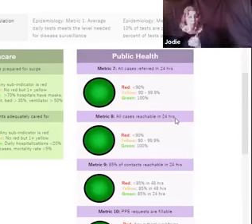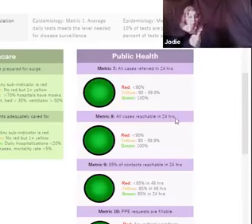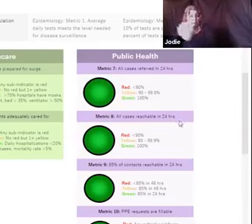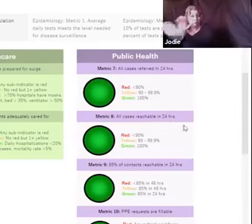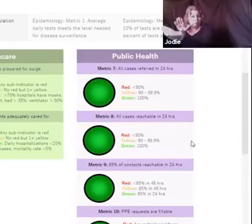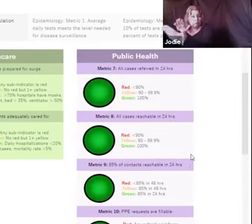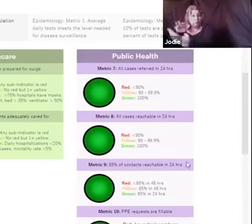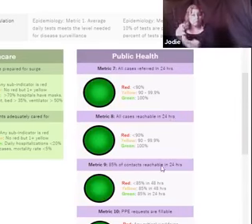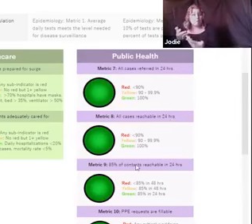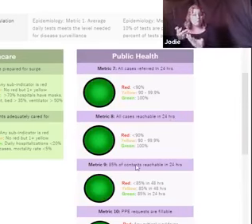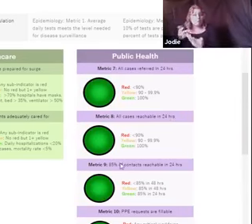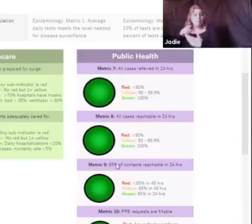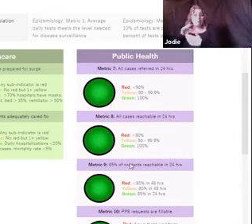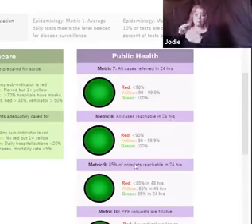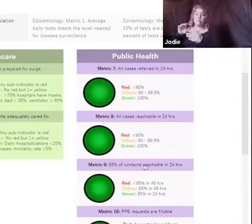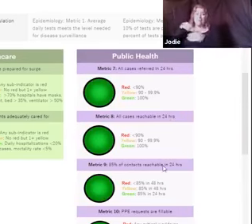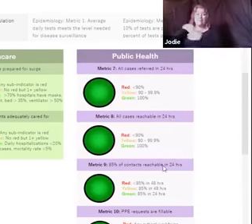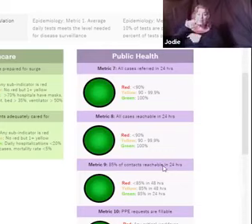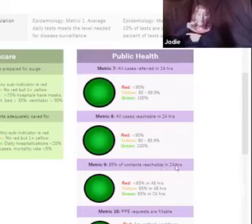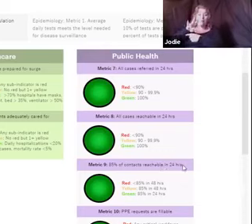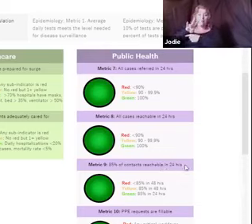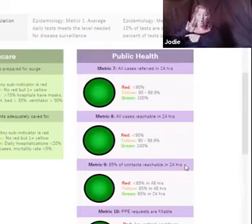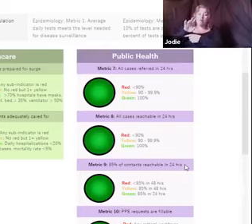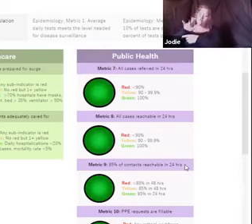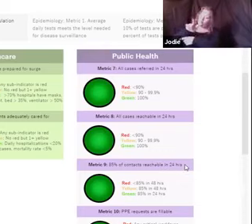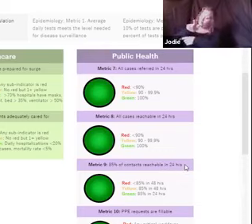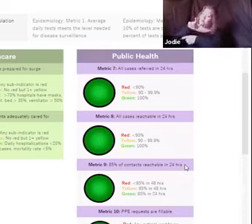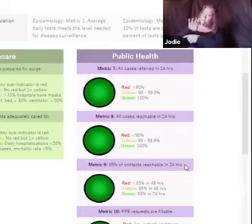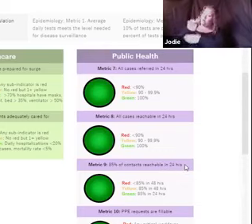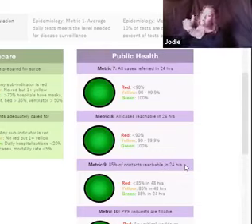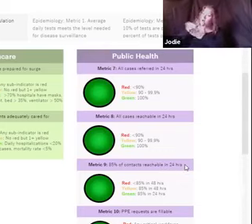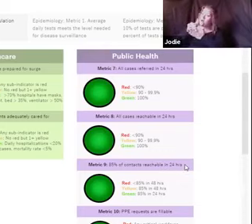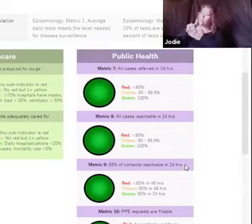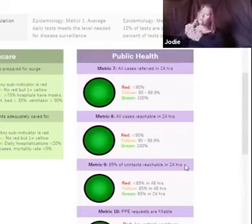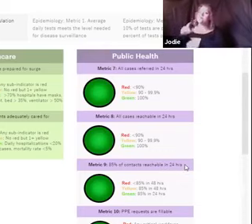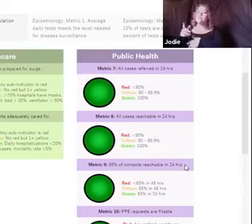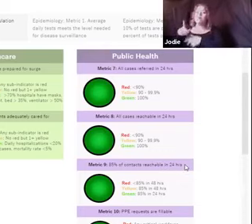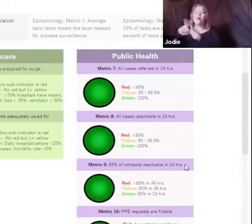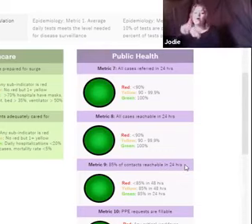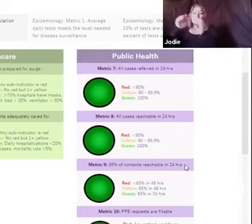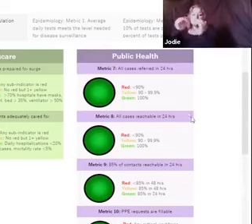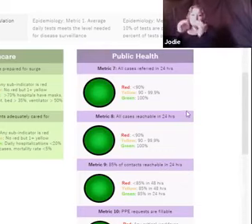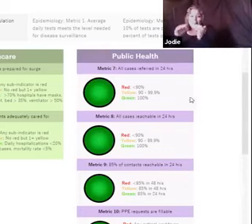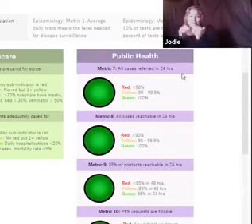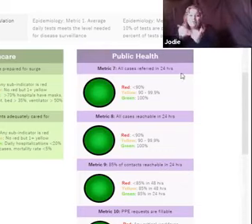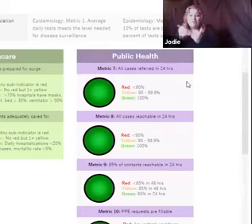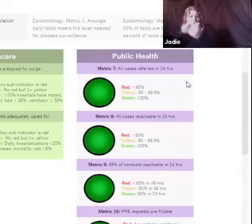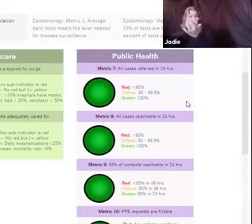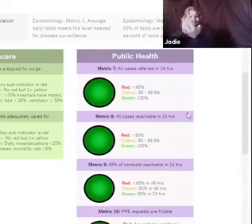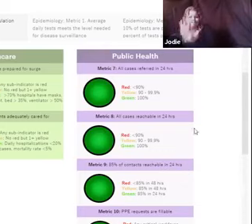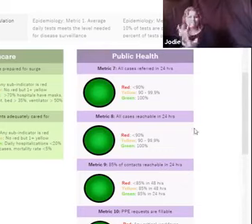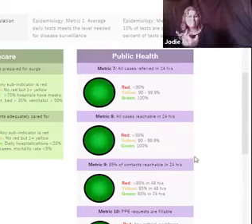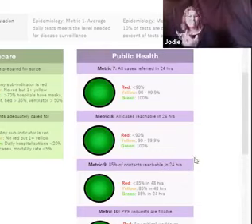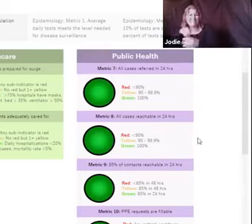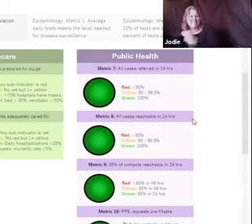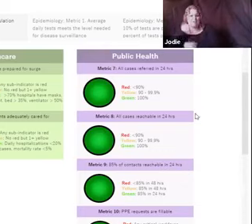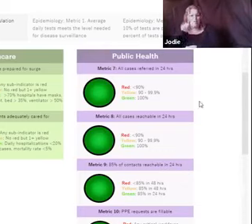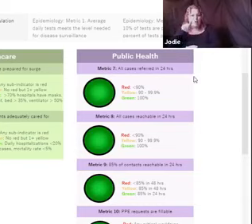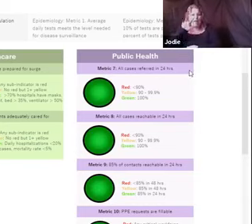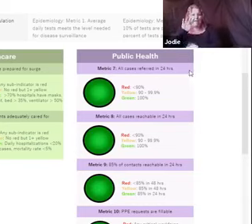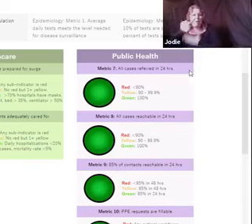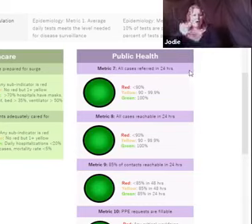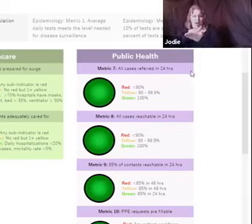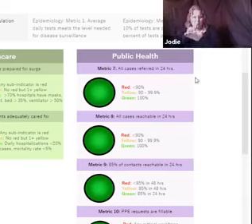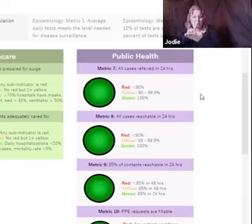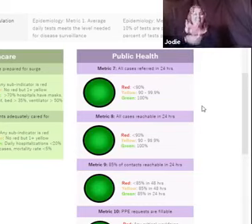in 24 hours, and 85% of their contacts being reachable in 24 hours. That really helps us know that we're